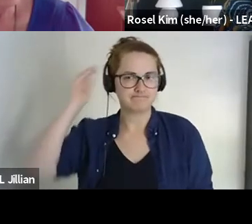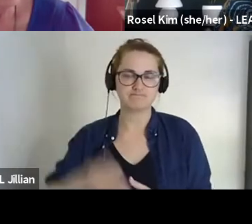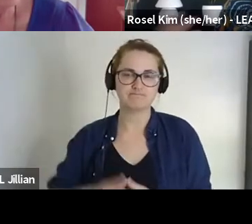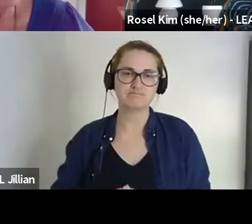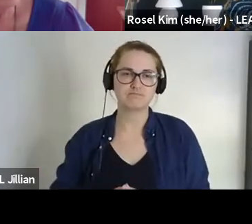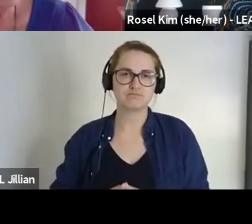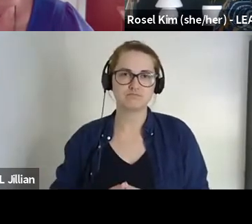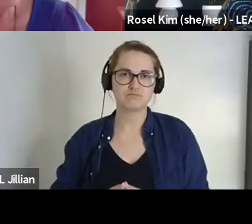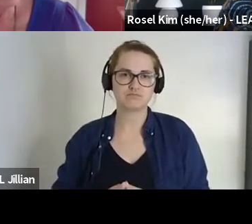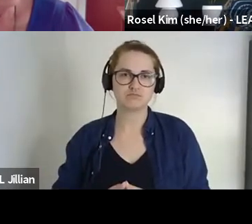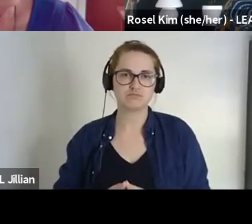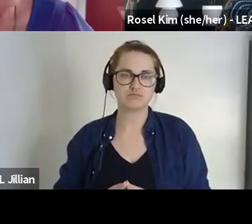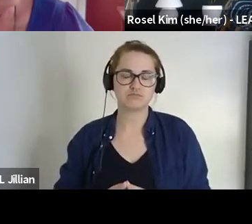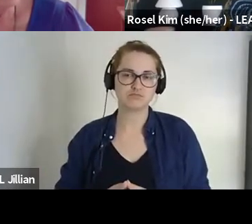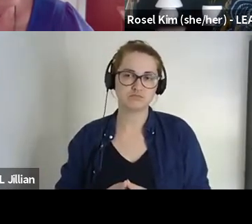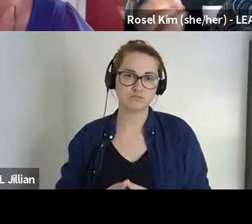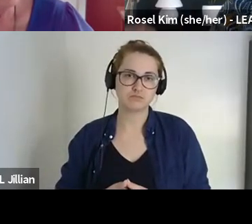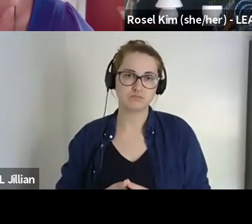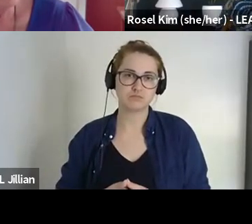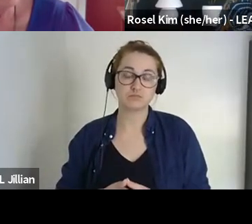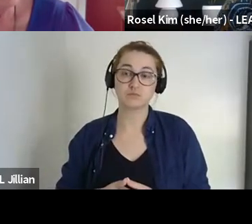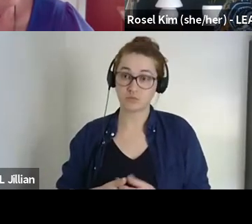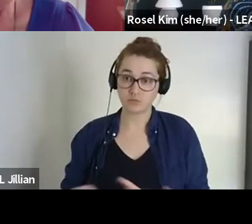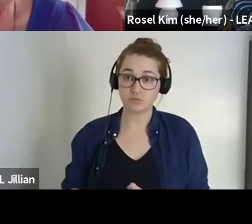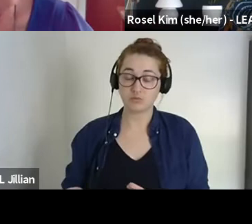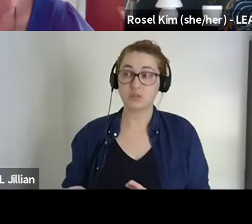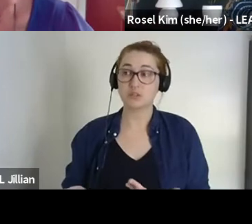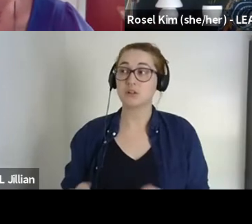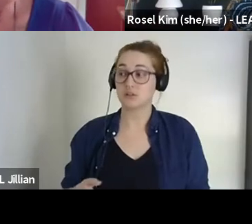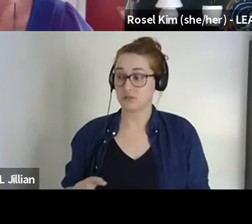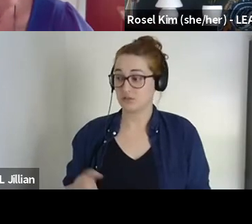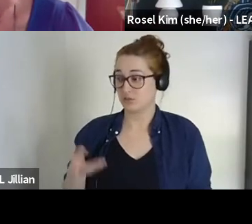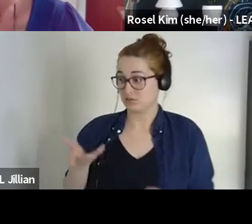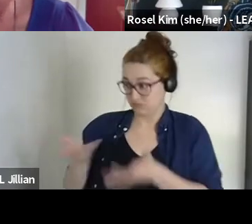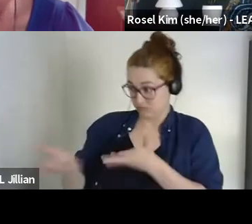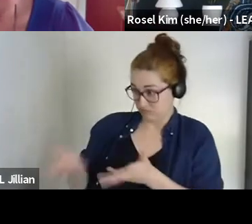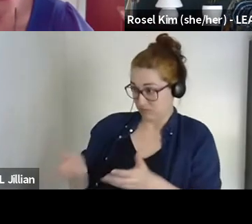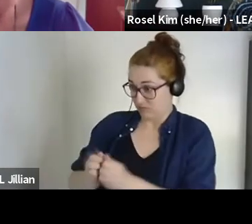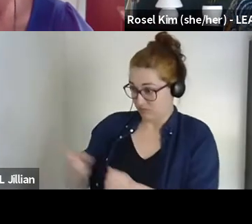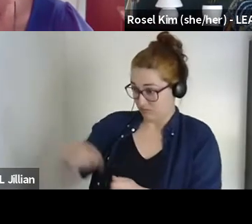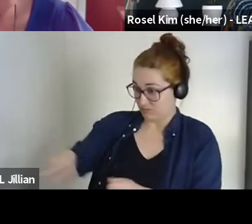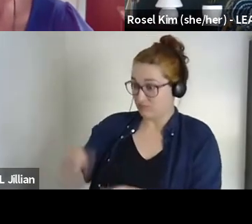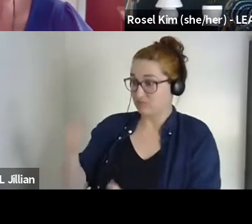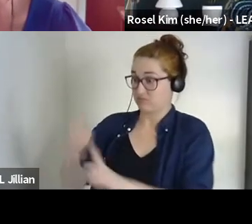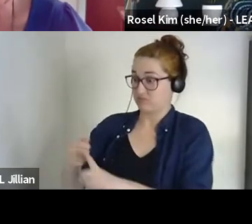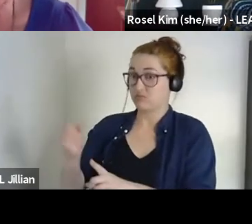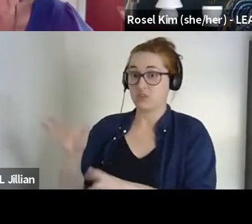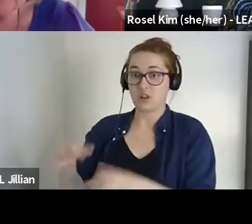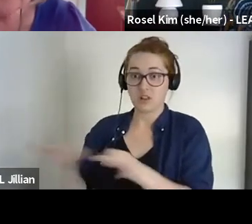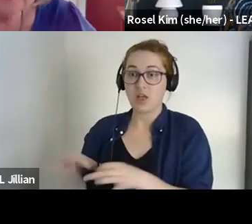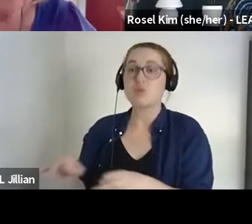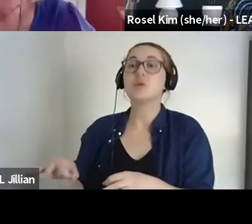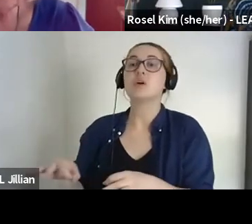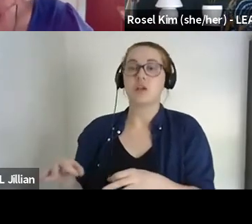then we can have language that gets close to the lived realities of everyone. Just before